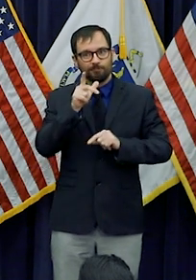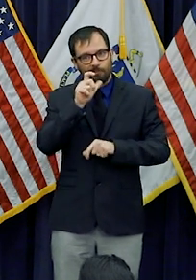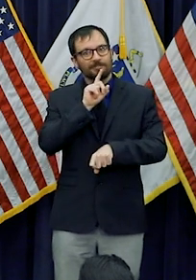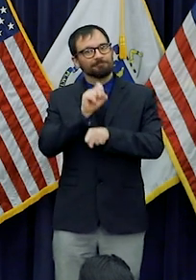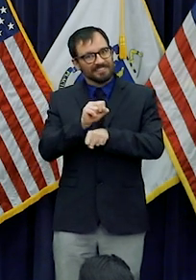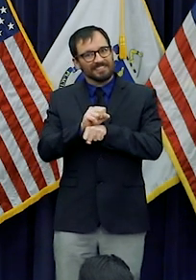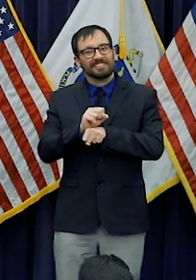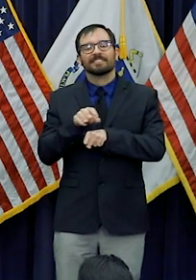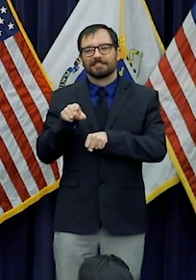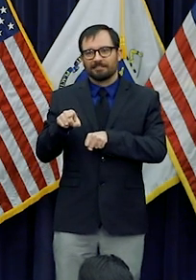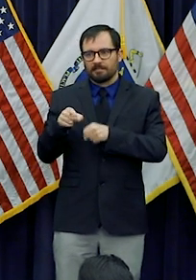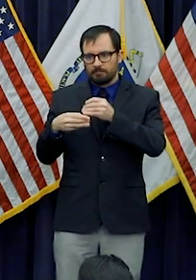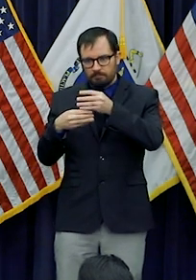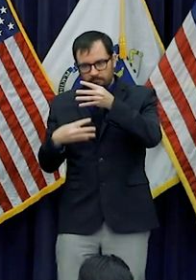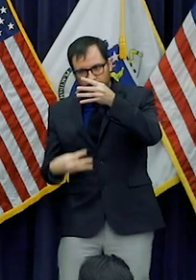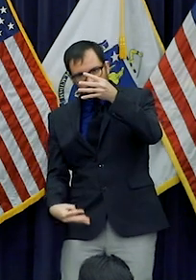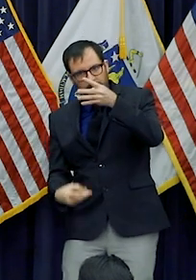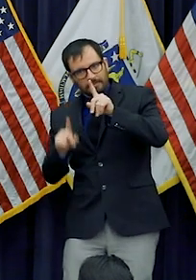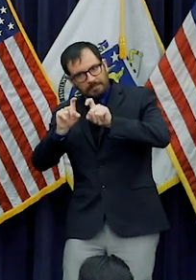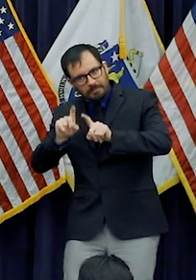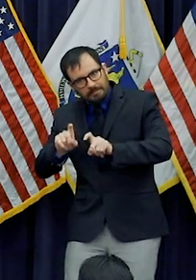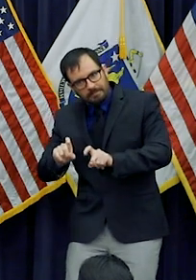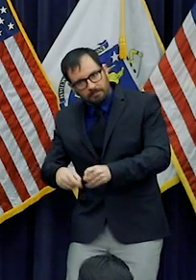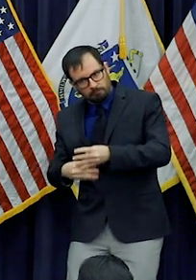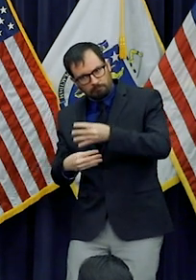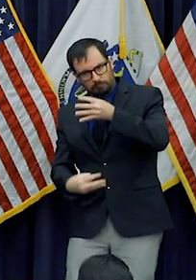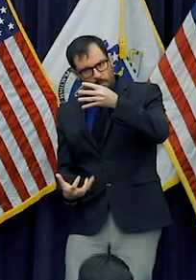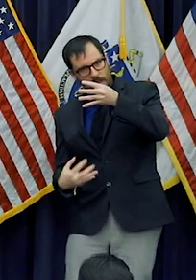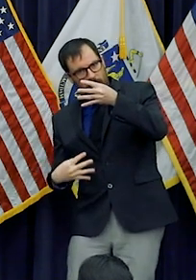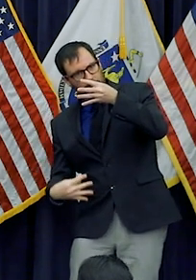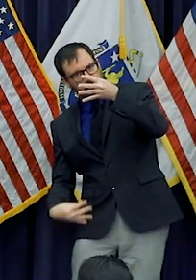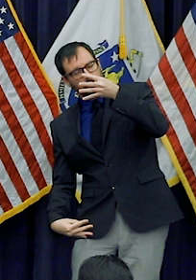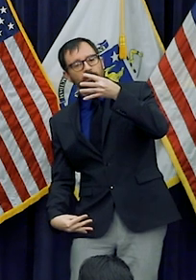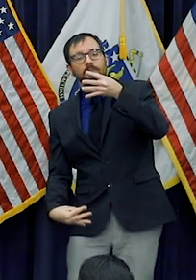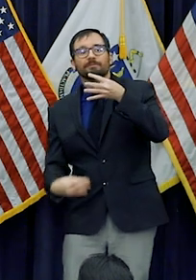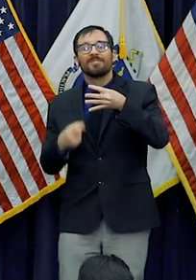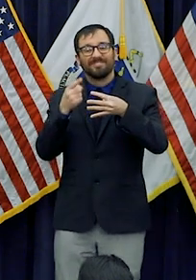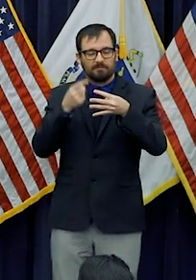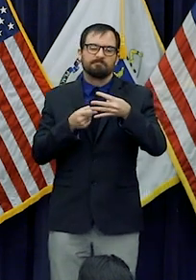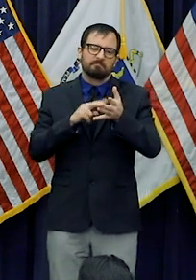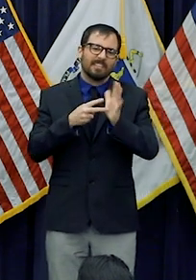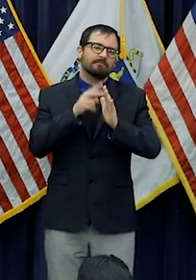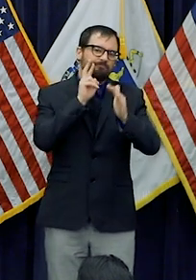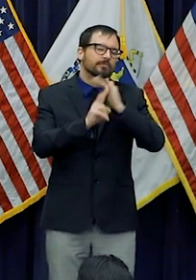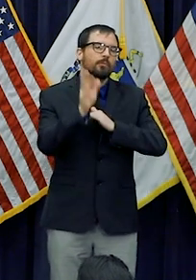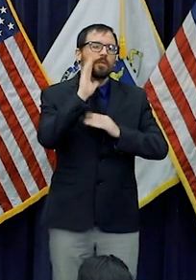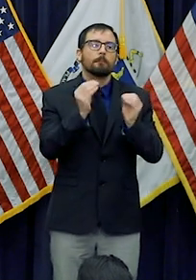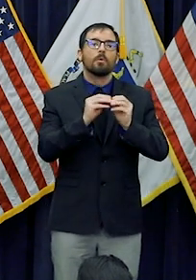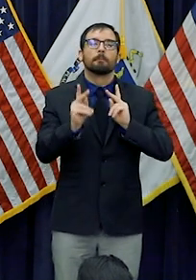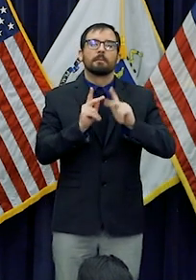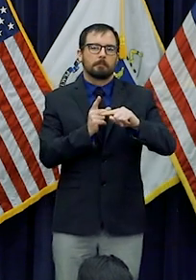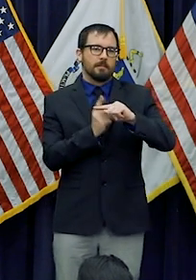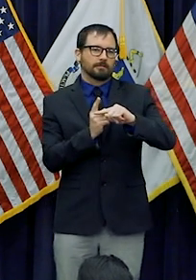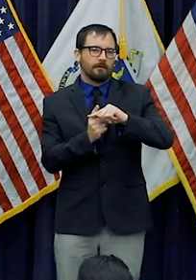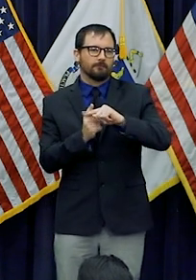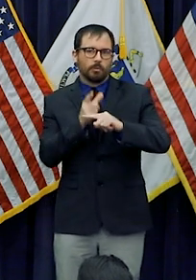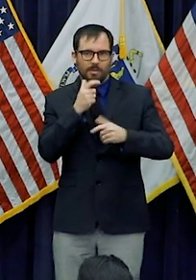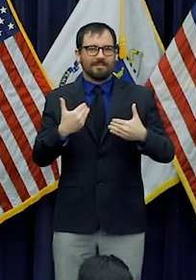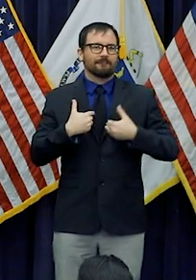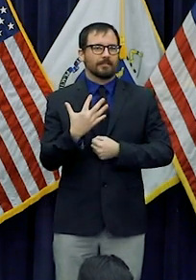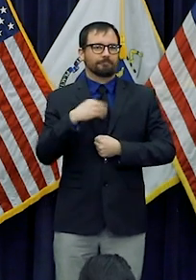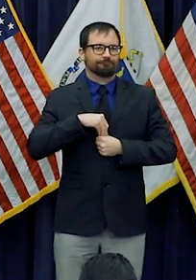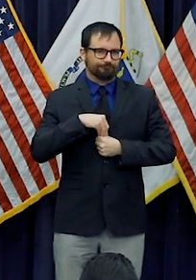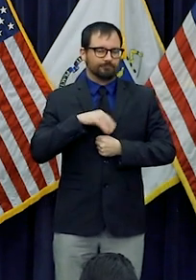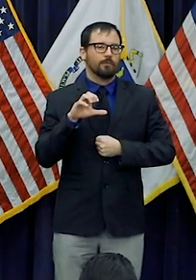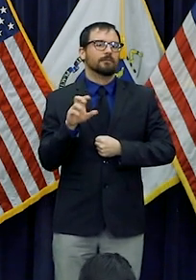well. Today, Massachusetts opened the first privately owned urgent care center in Massachusetts and started to conduct drive-through testing